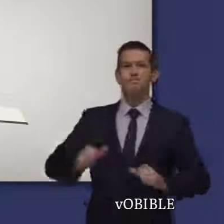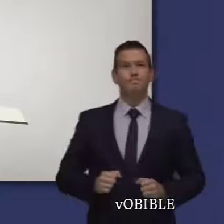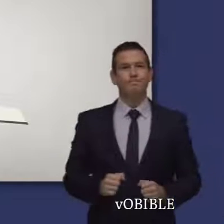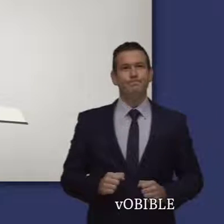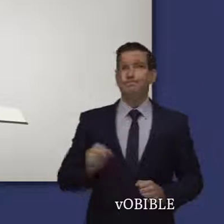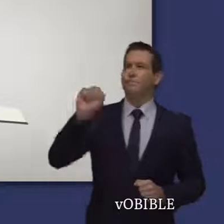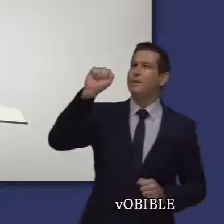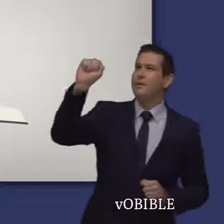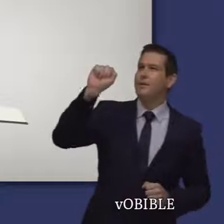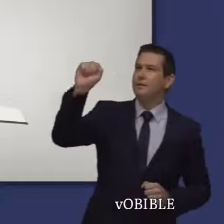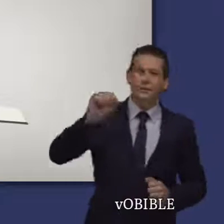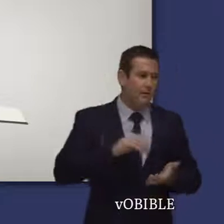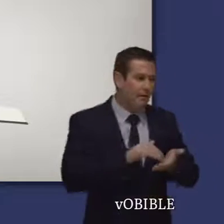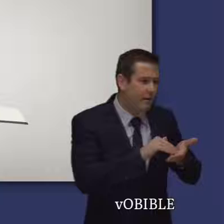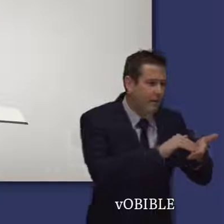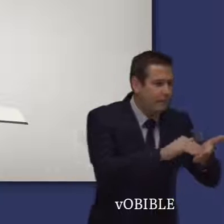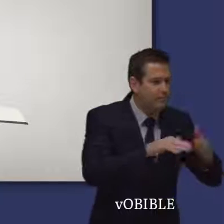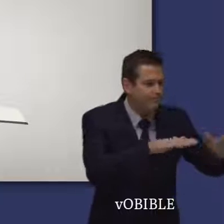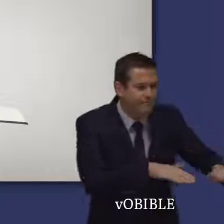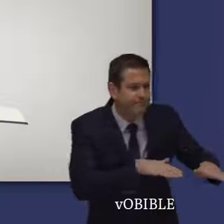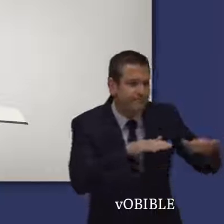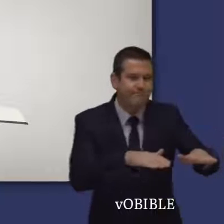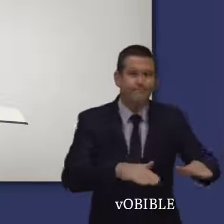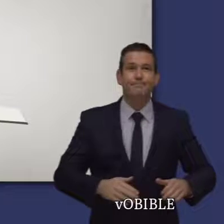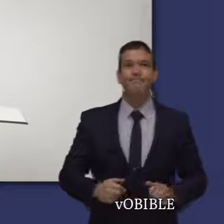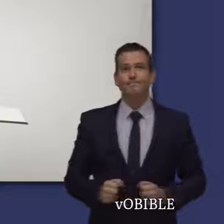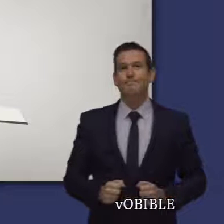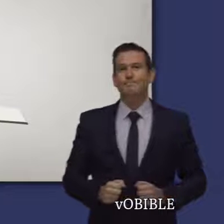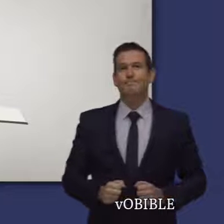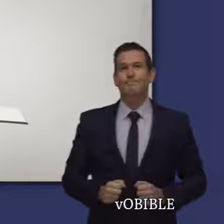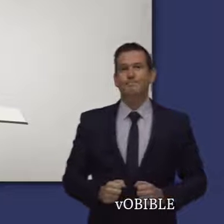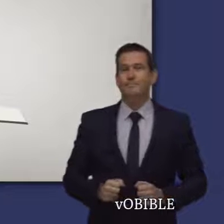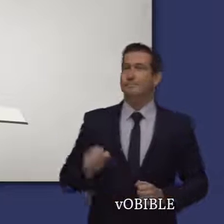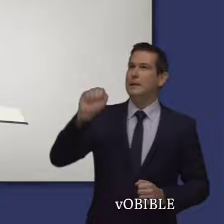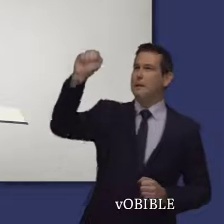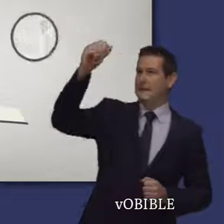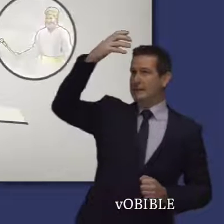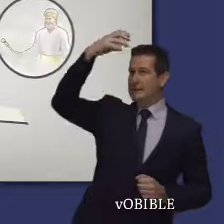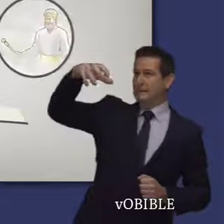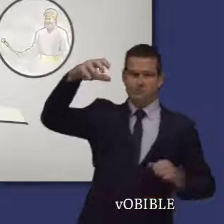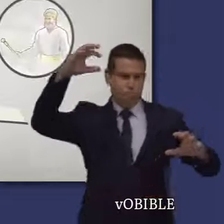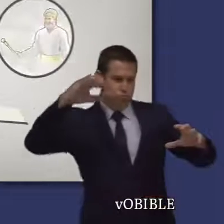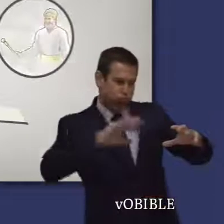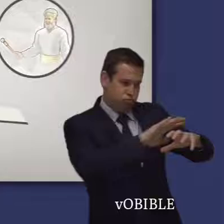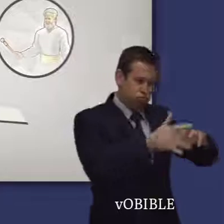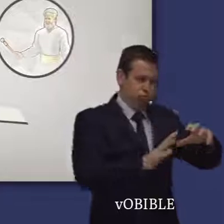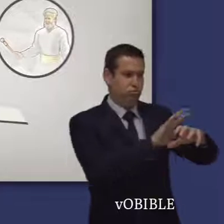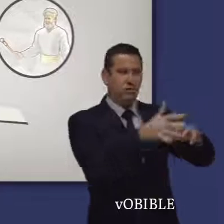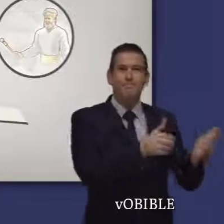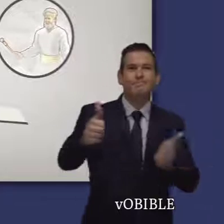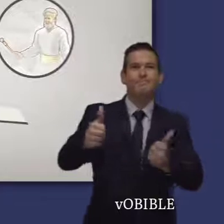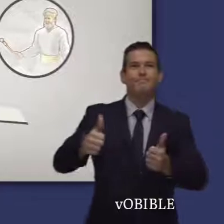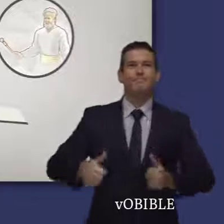and comforts those who love him, and how Jehovah will transform the earth into a paradise by means of his